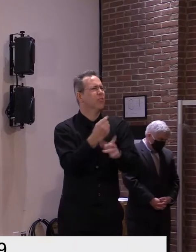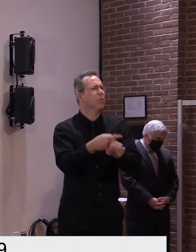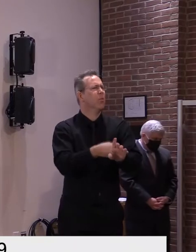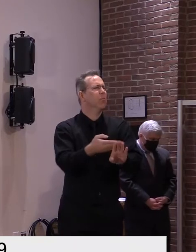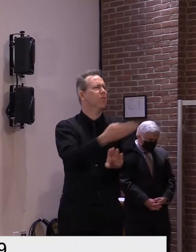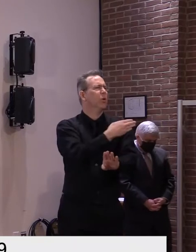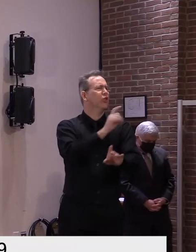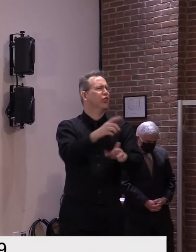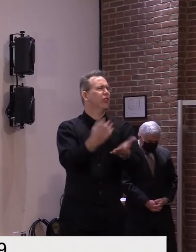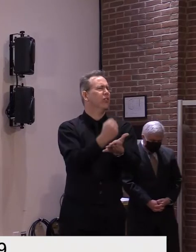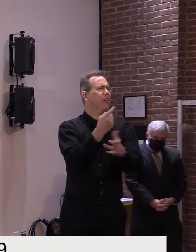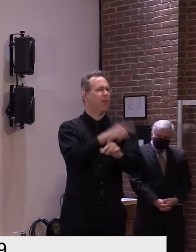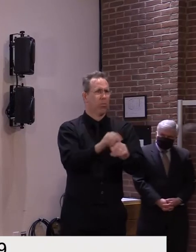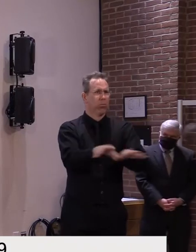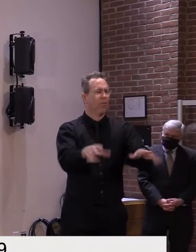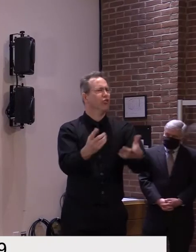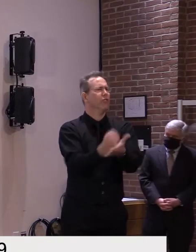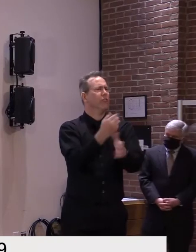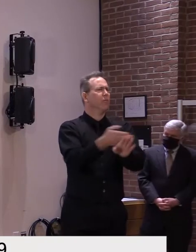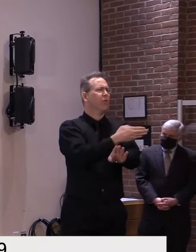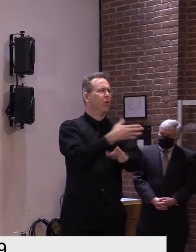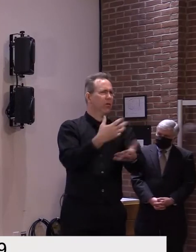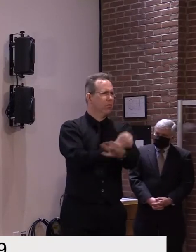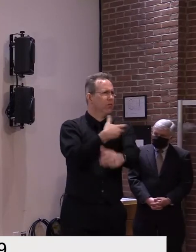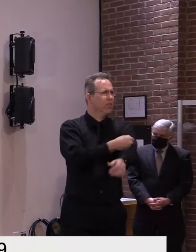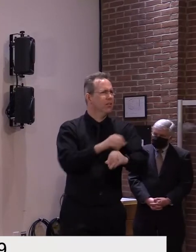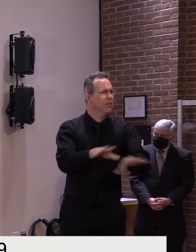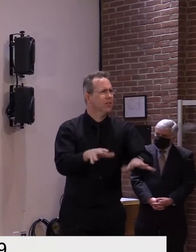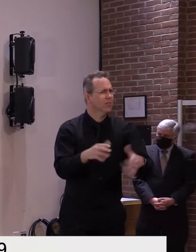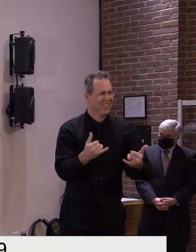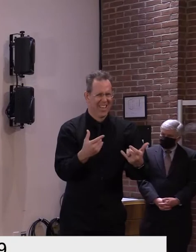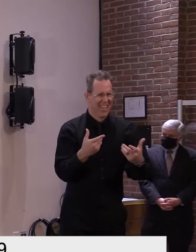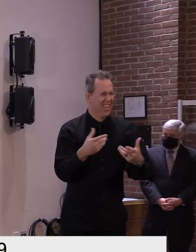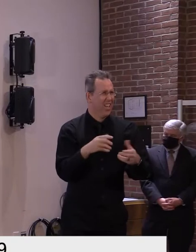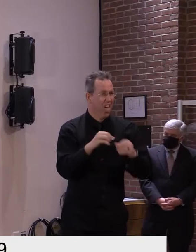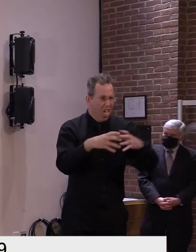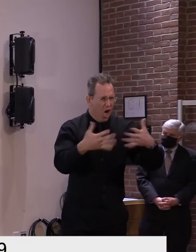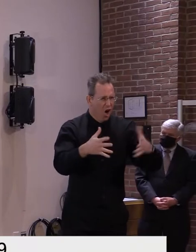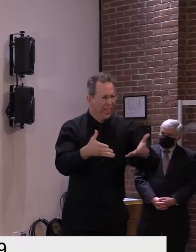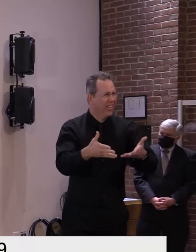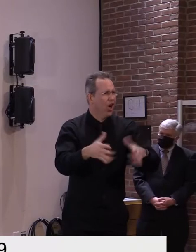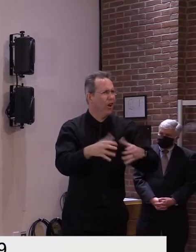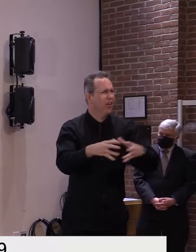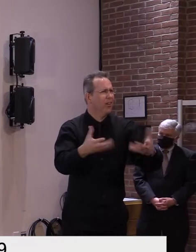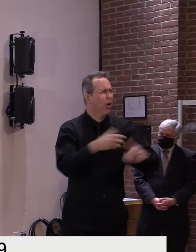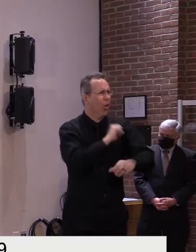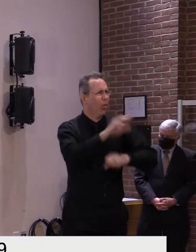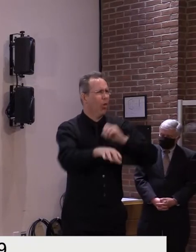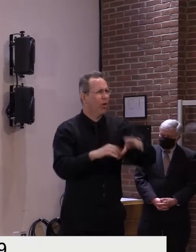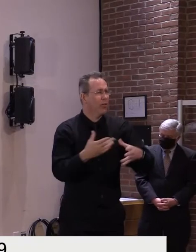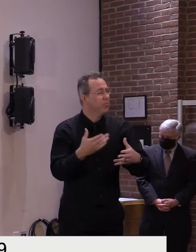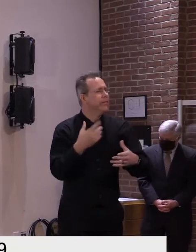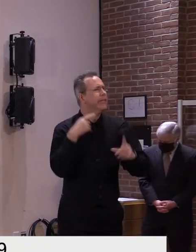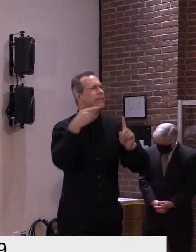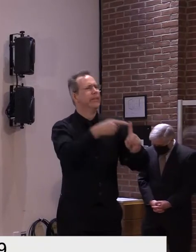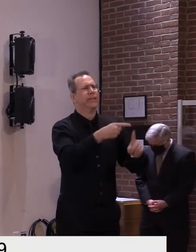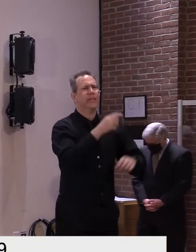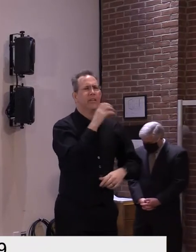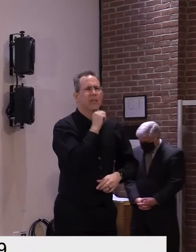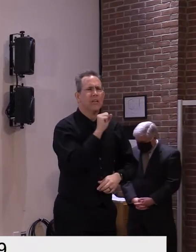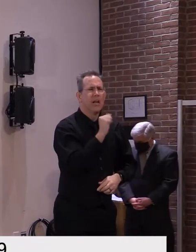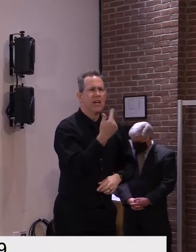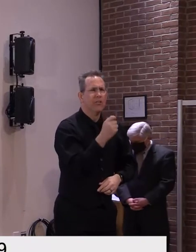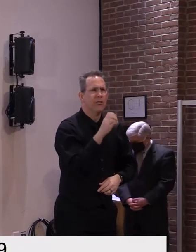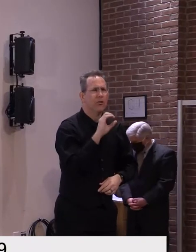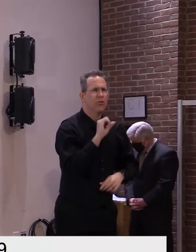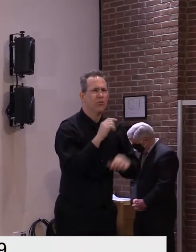when your age group comes up that you get vaccinated then. And that's why we've been trying to accelerate and making sure that we get all